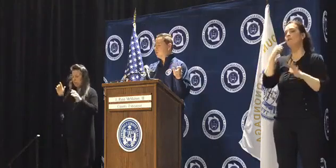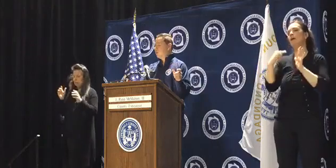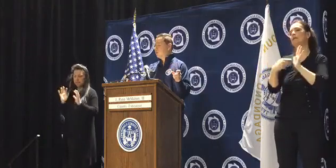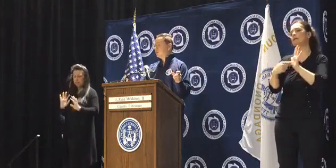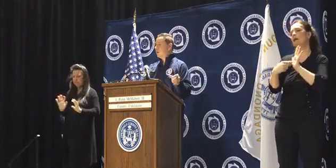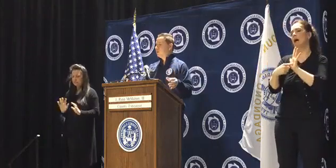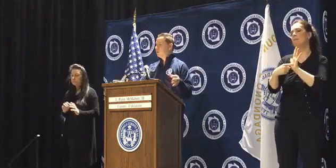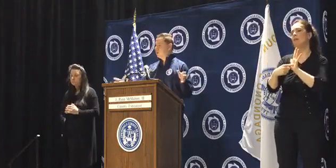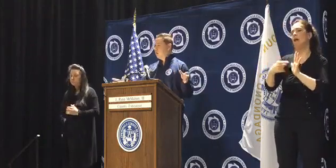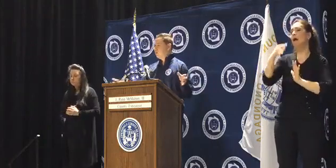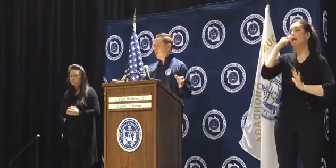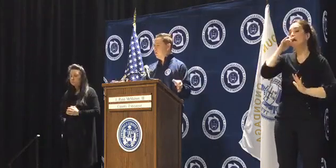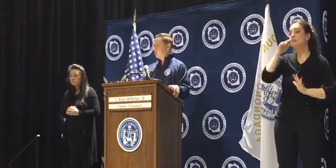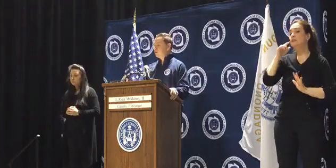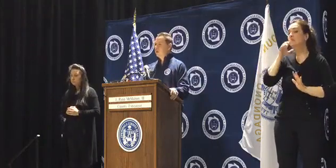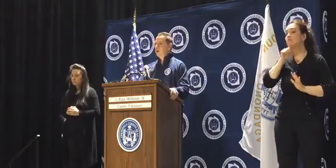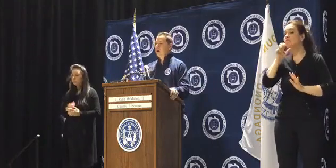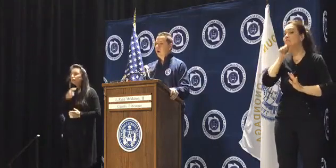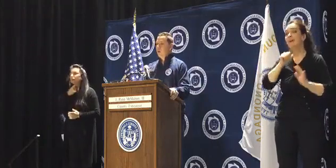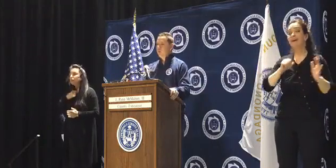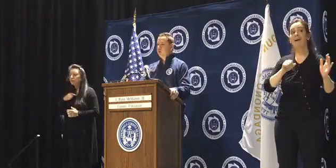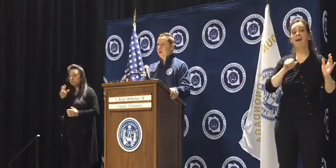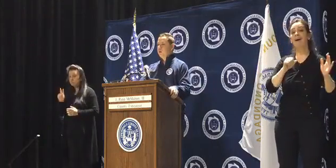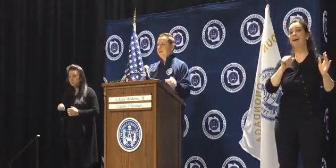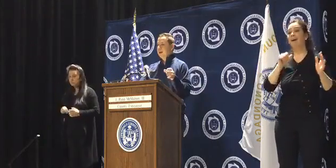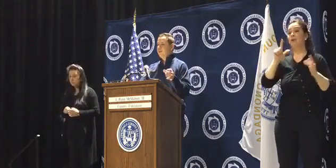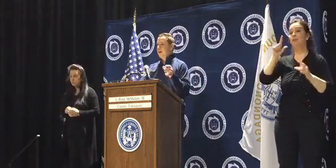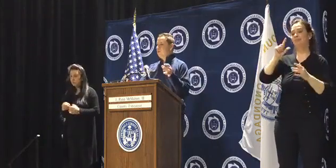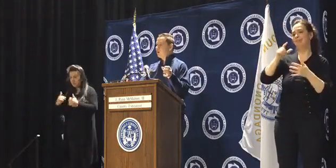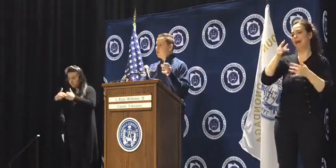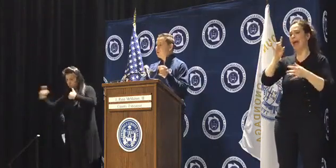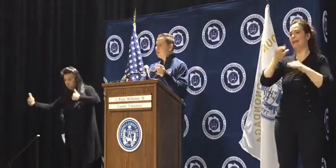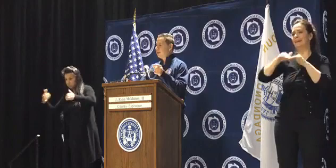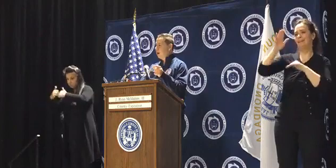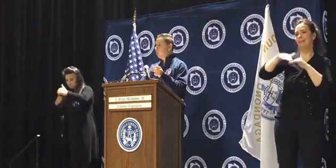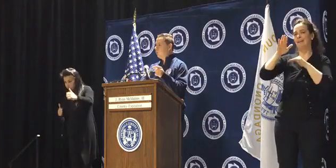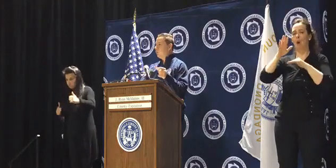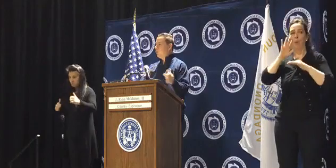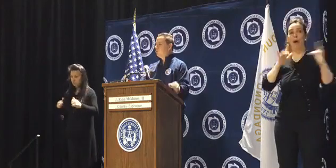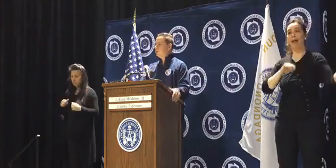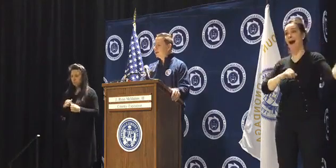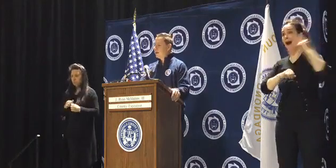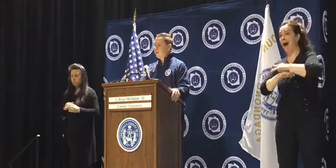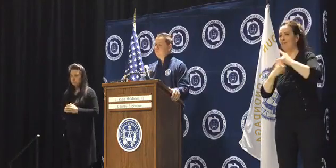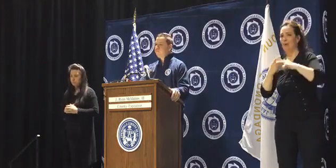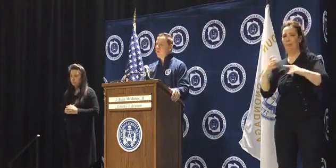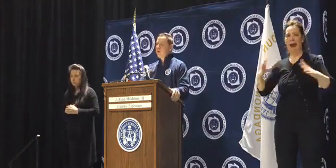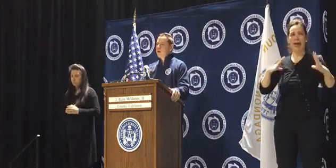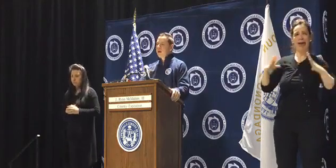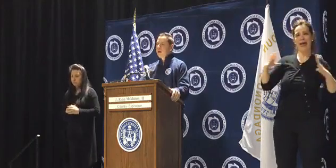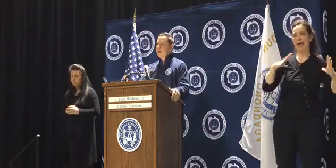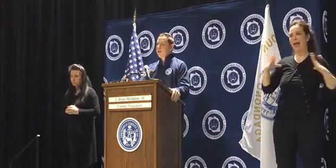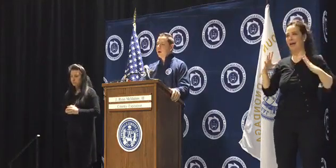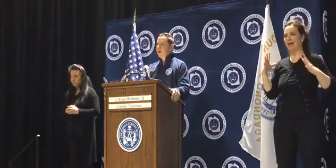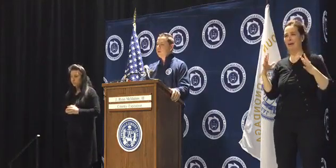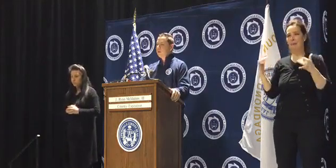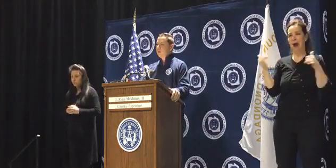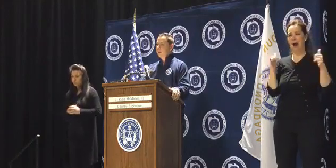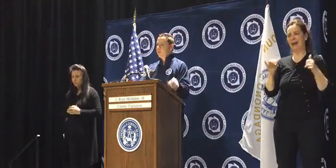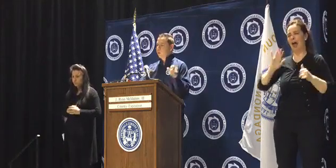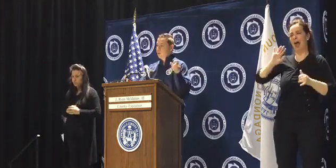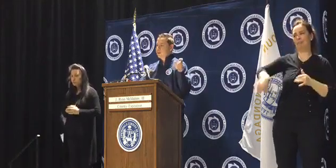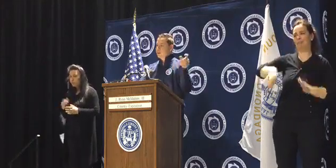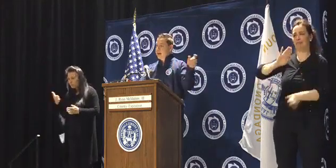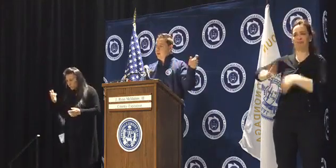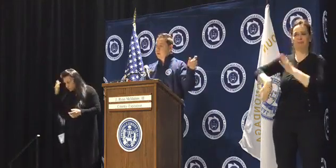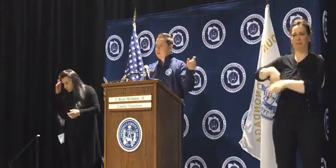distancing is in place to starve the virus. We're trying to identify everybody who needs help, who's sick, and certainly